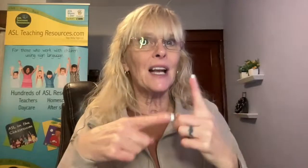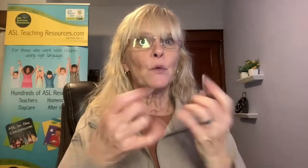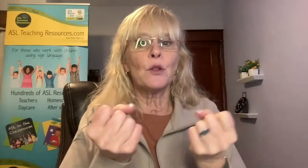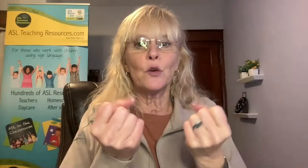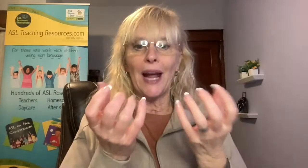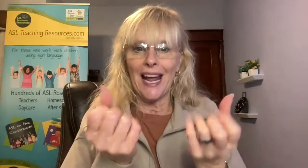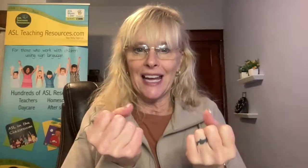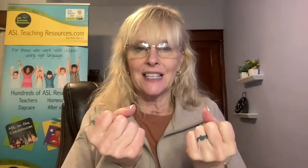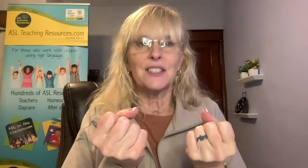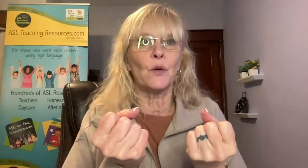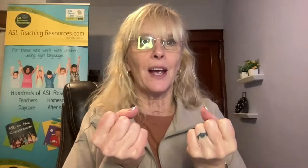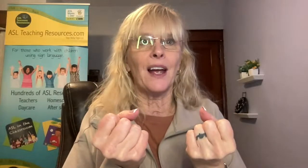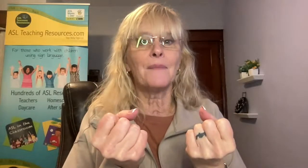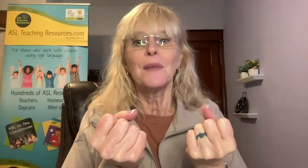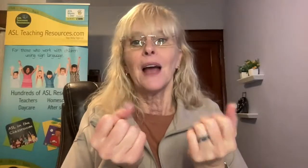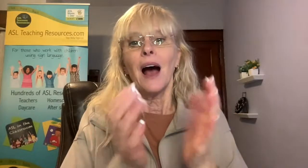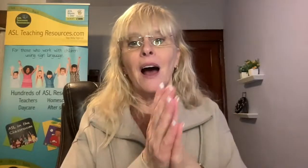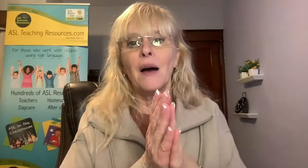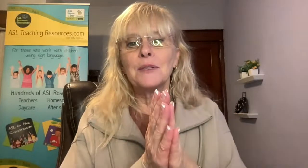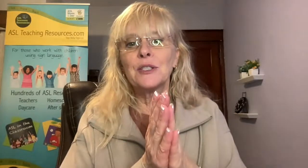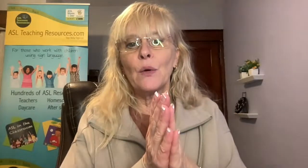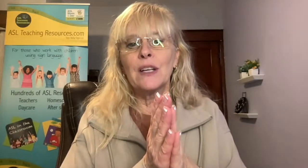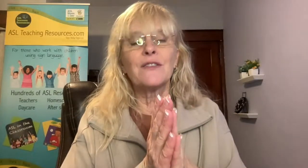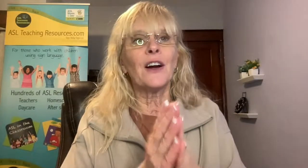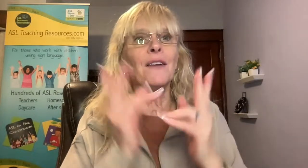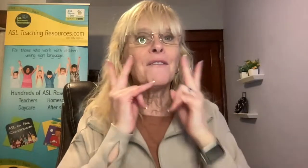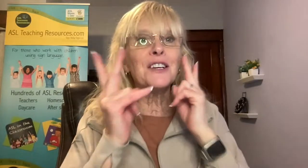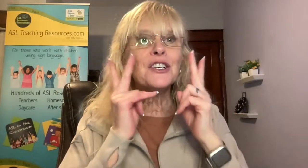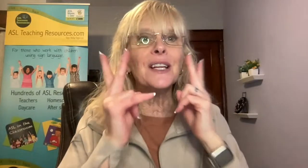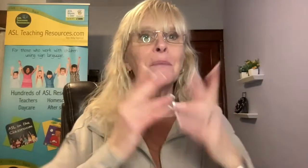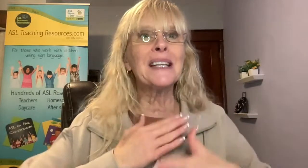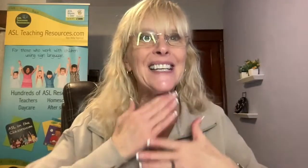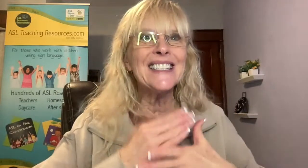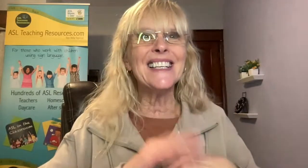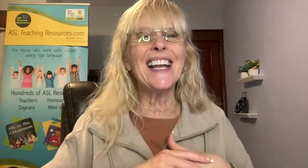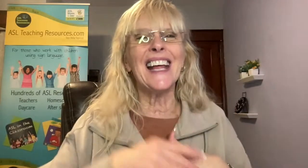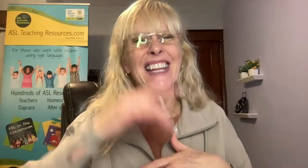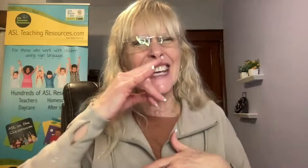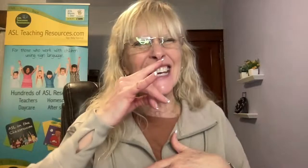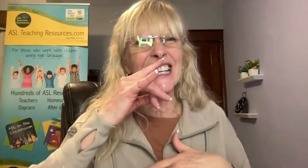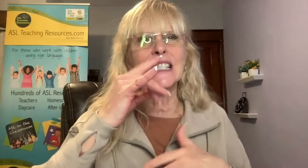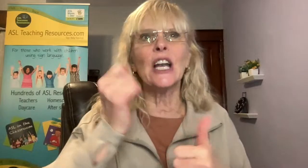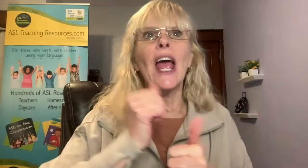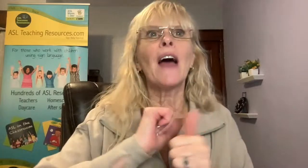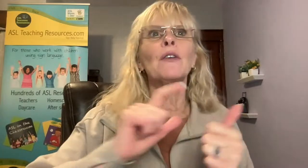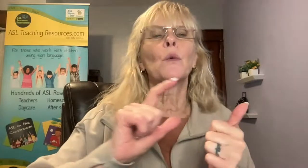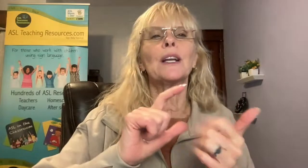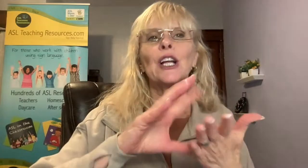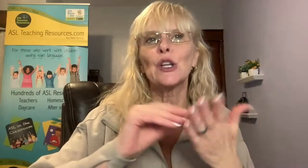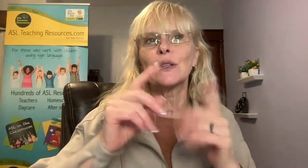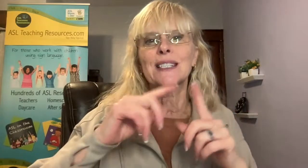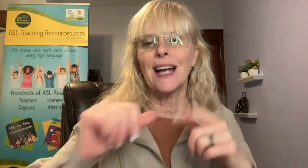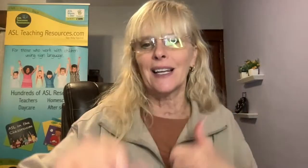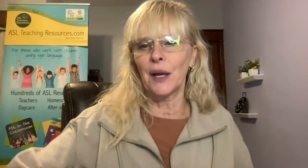it with your hands, okay? So it's very visually pleasing, and the kids and everyone can learn sign